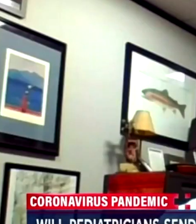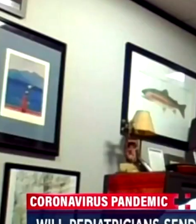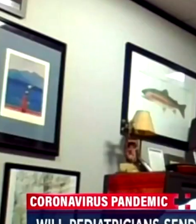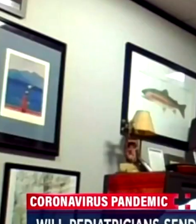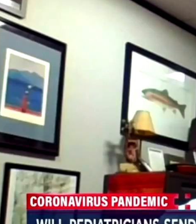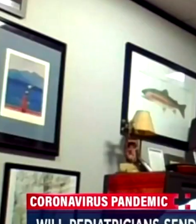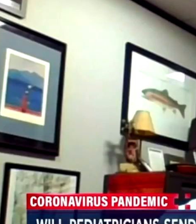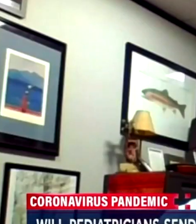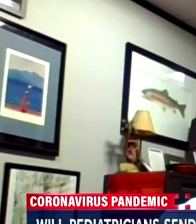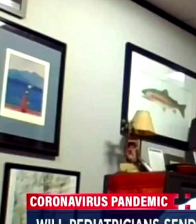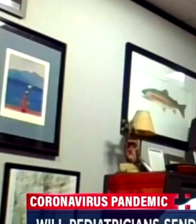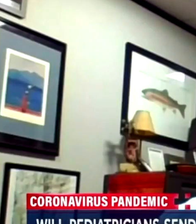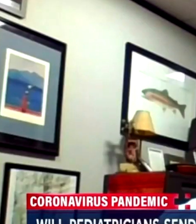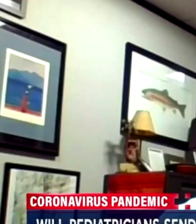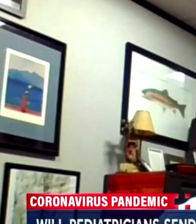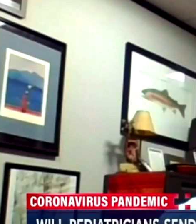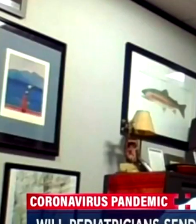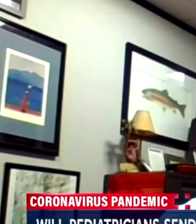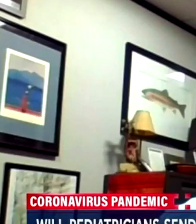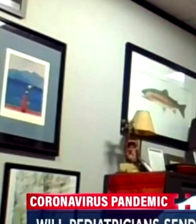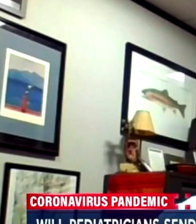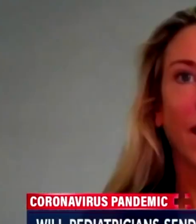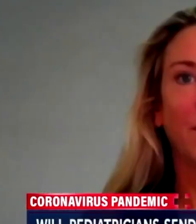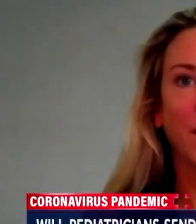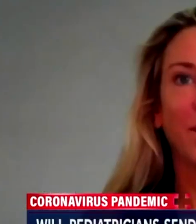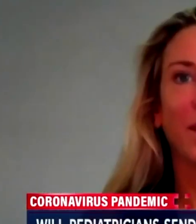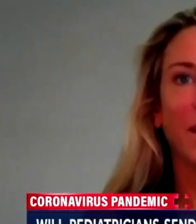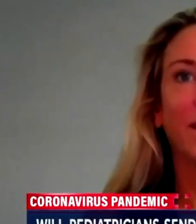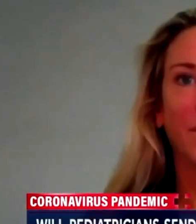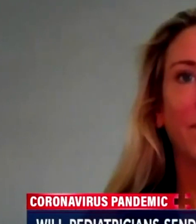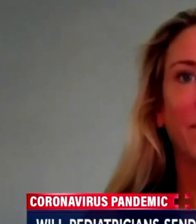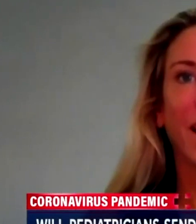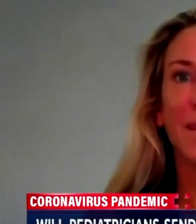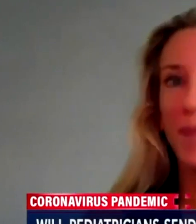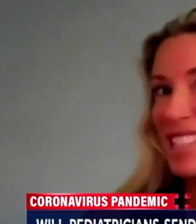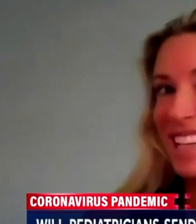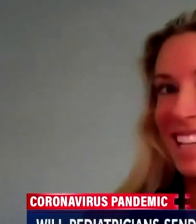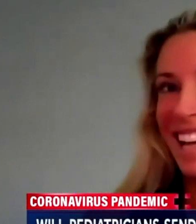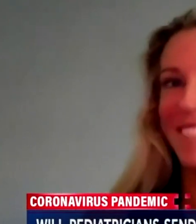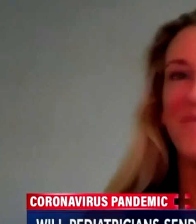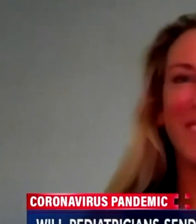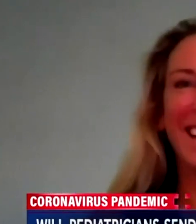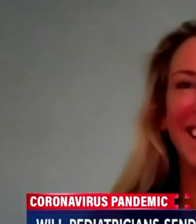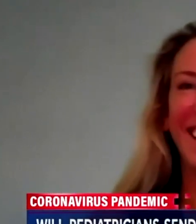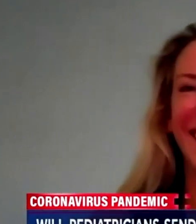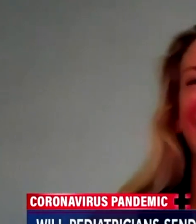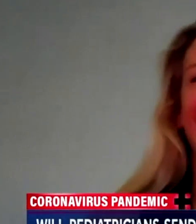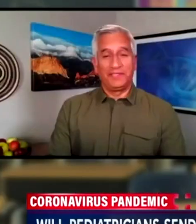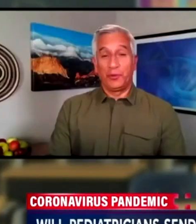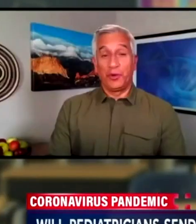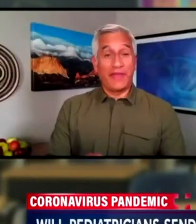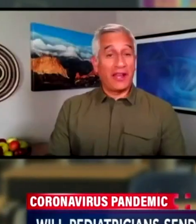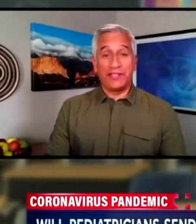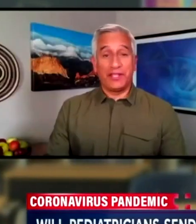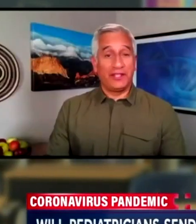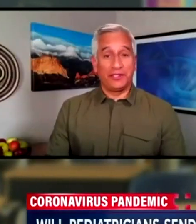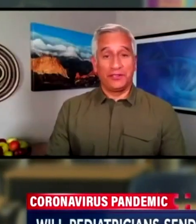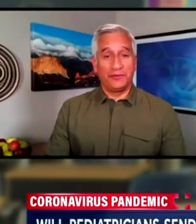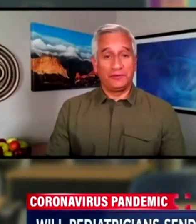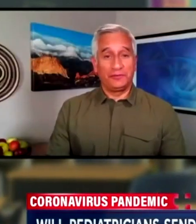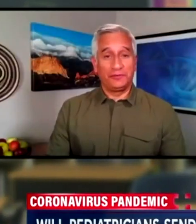Yes. Period. Absolutely. Absolutely. As much as I can. Without a